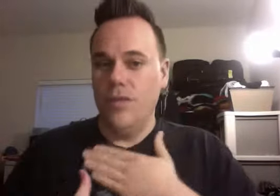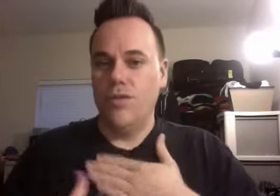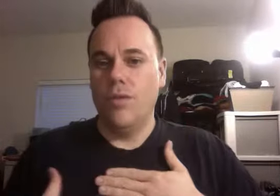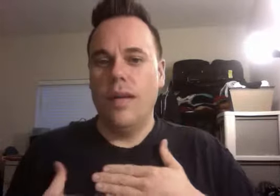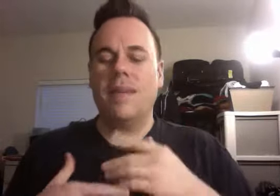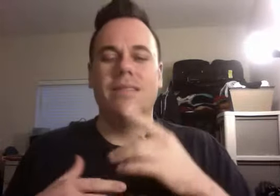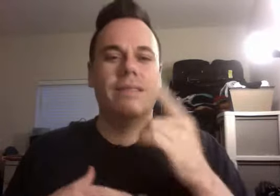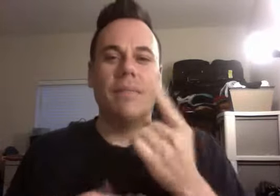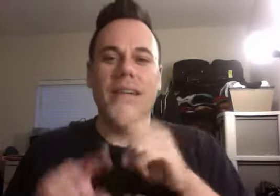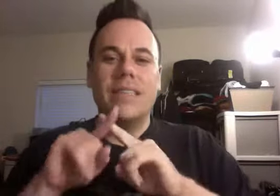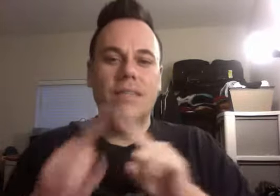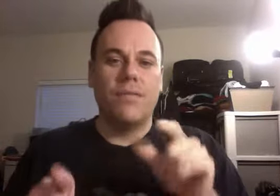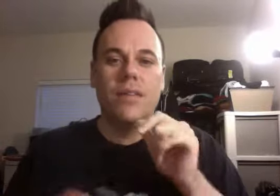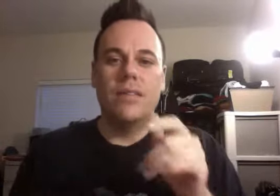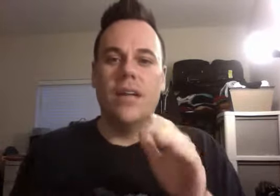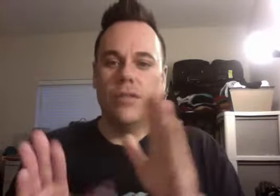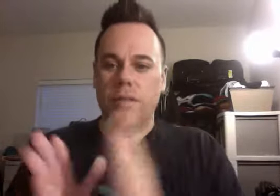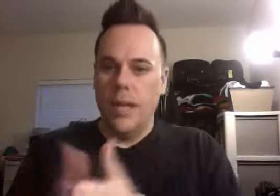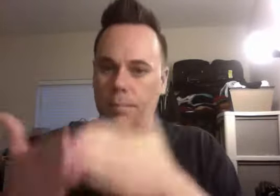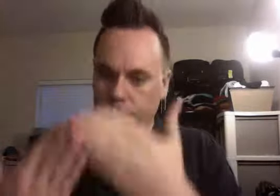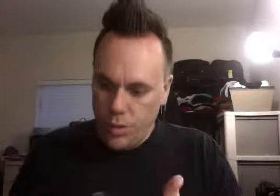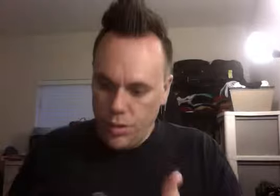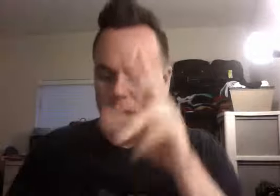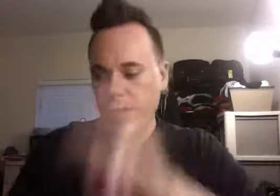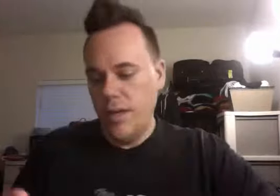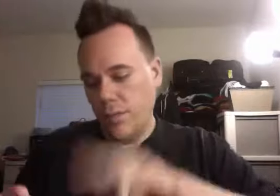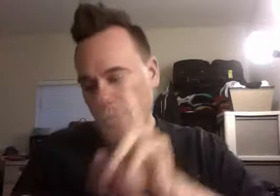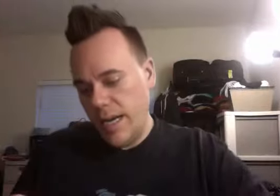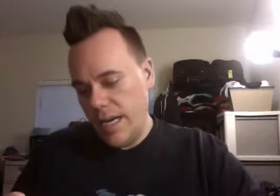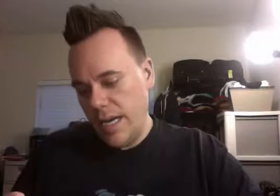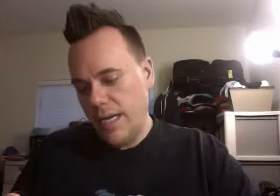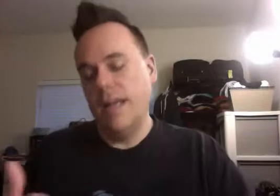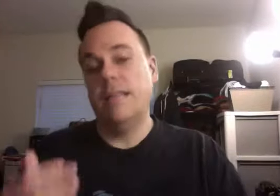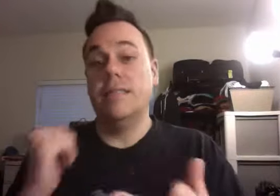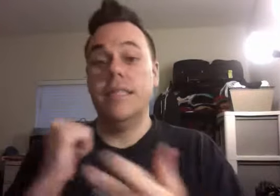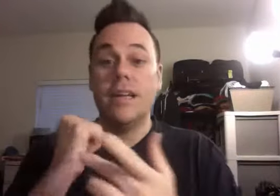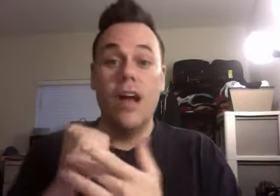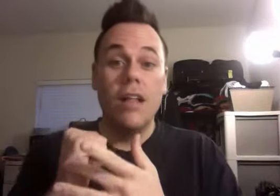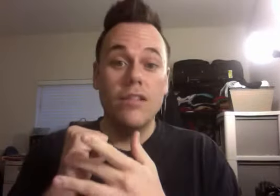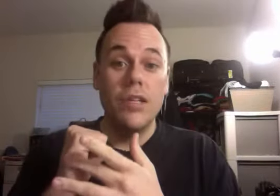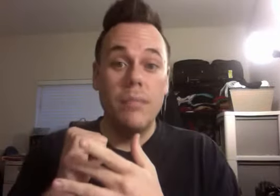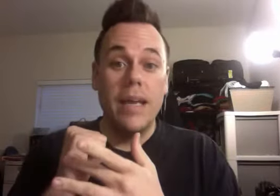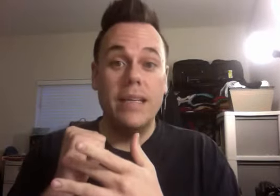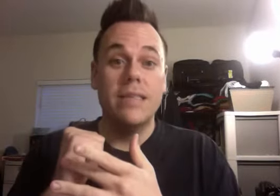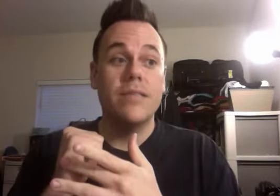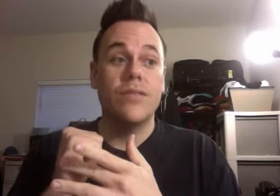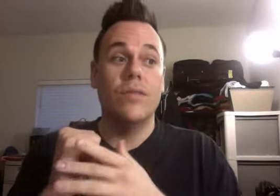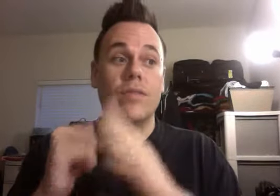enjoy it because it's something different. It's not just a book they're reading, it's technology based, so it's